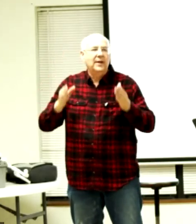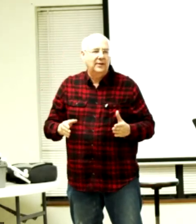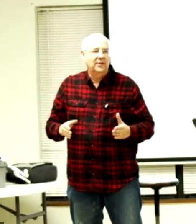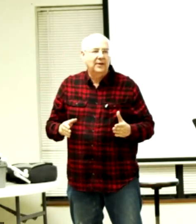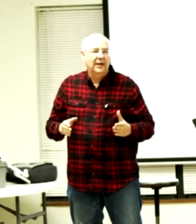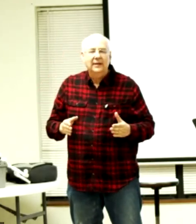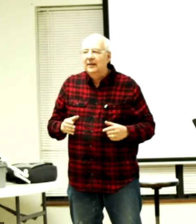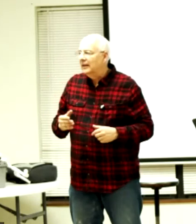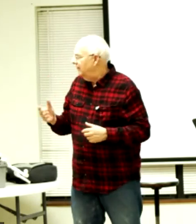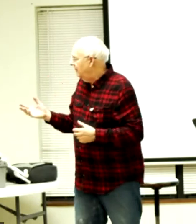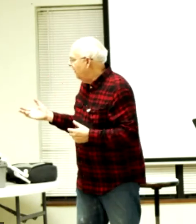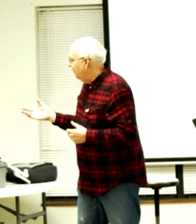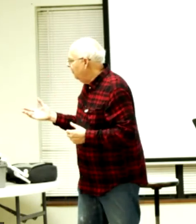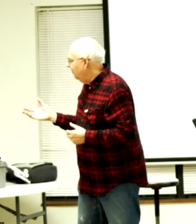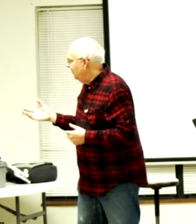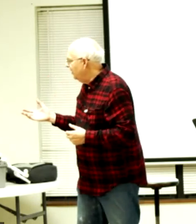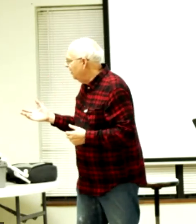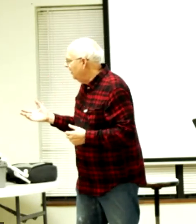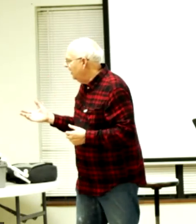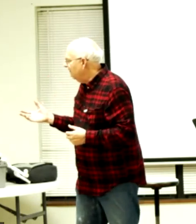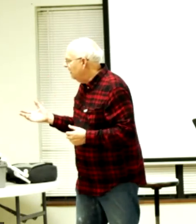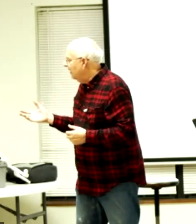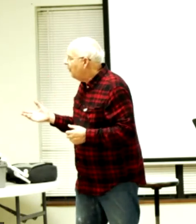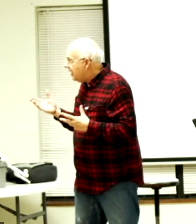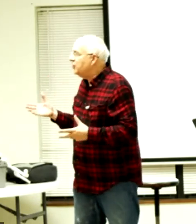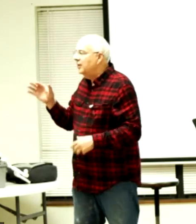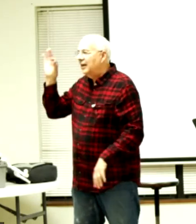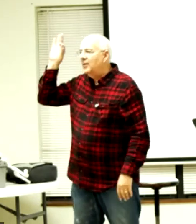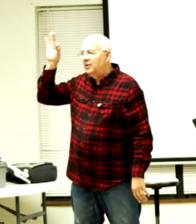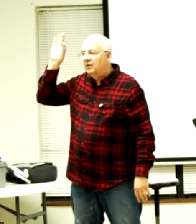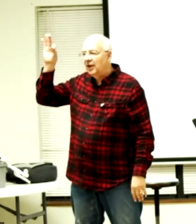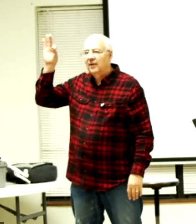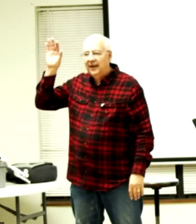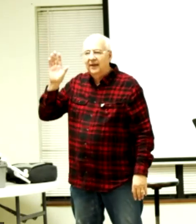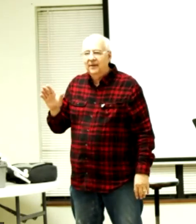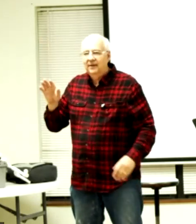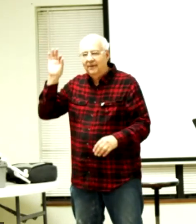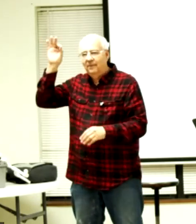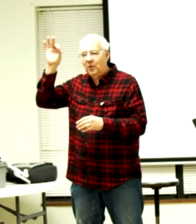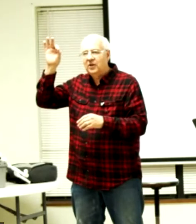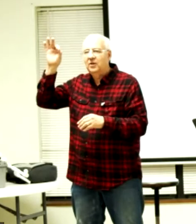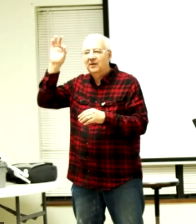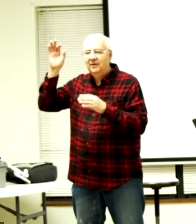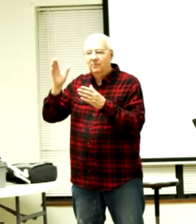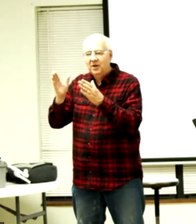hands. Okay. You ever do single on that? Preacher, I would do a single hand. Preach,